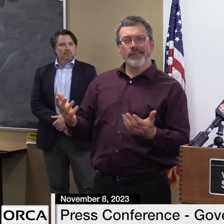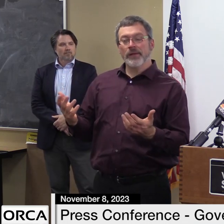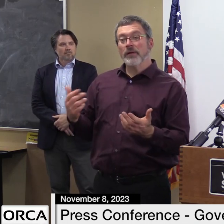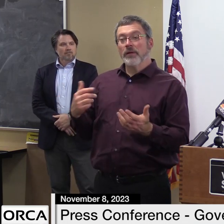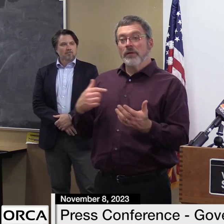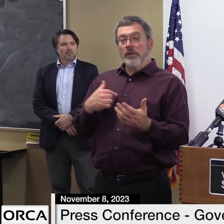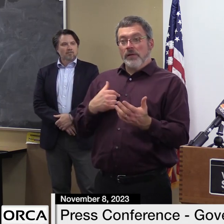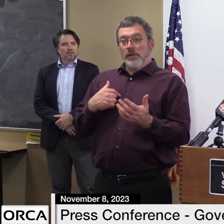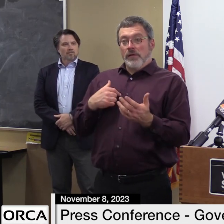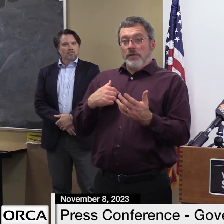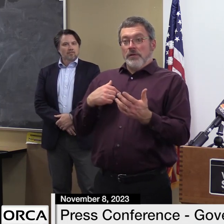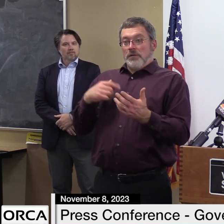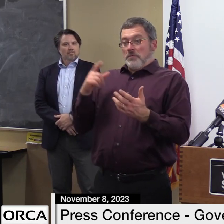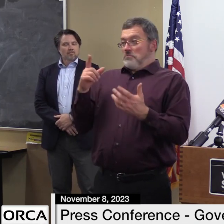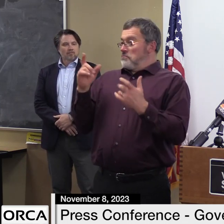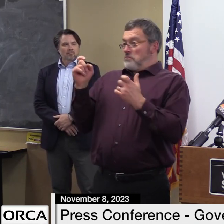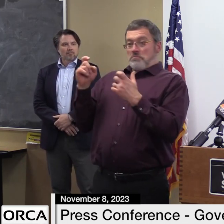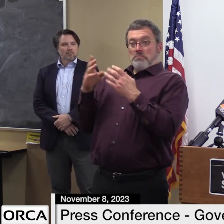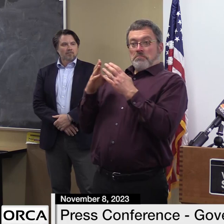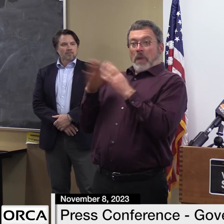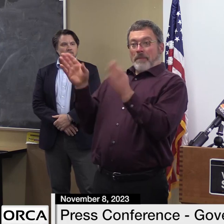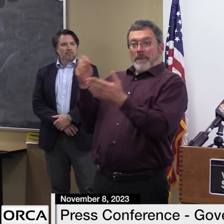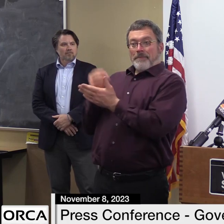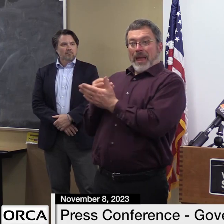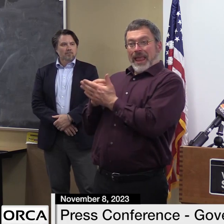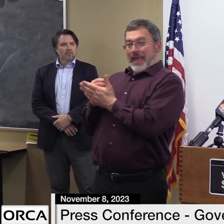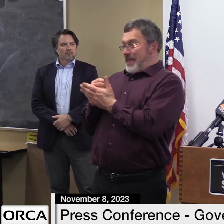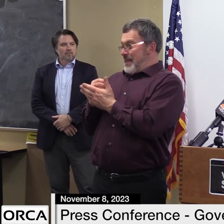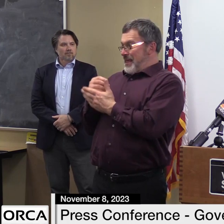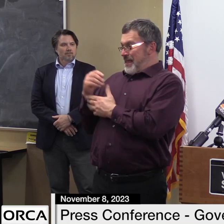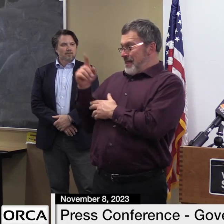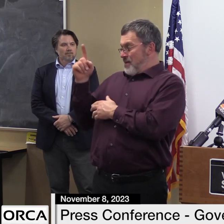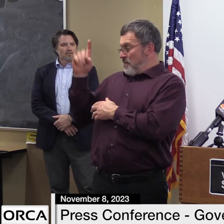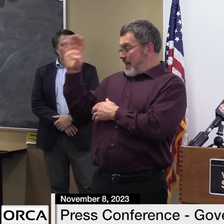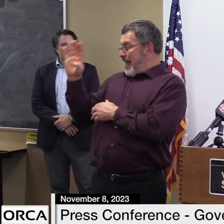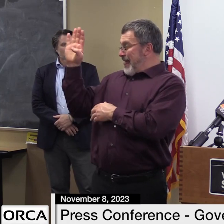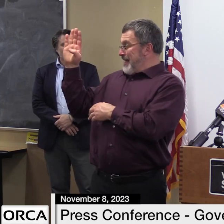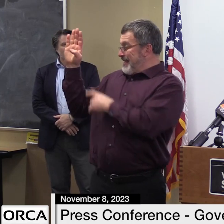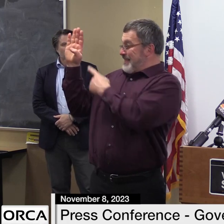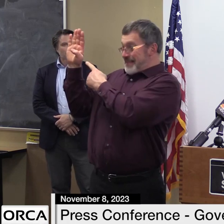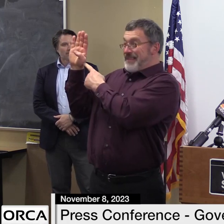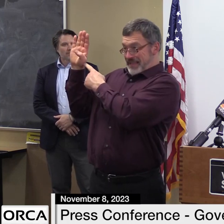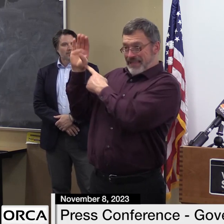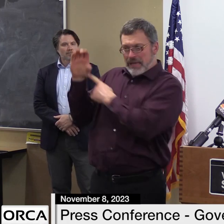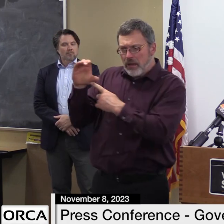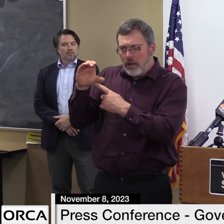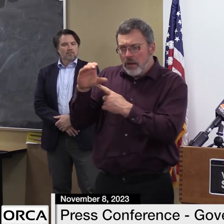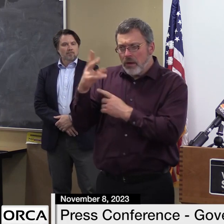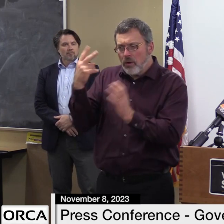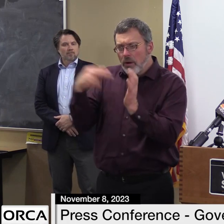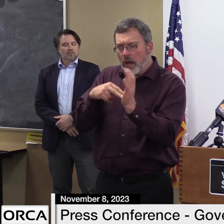produce about 2,000 units. That is not going to come close to meeting our need.